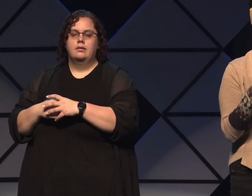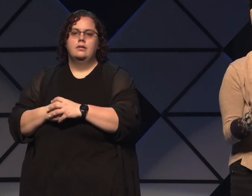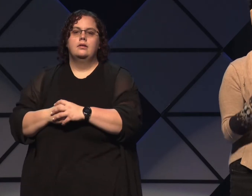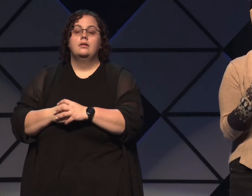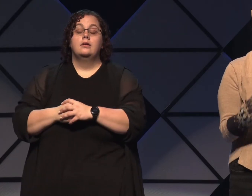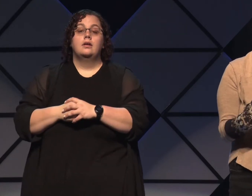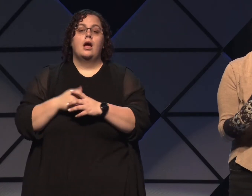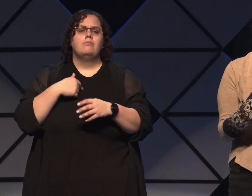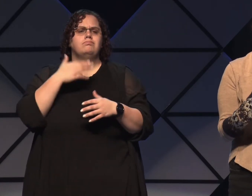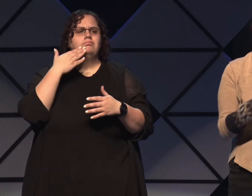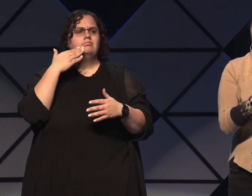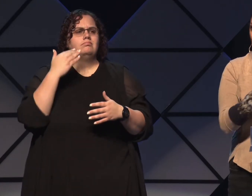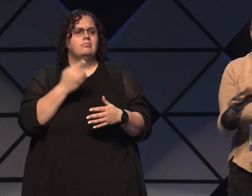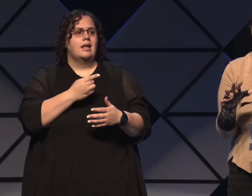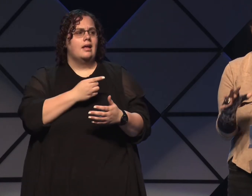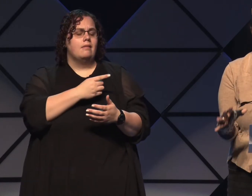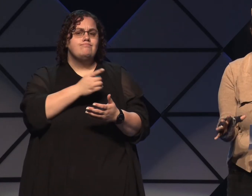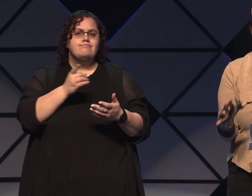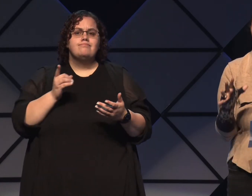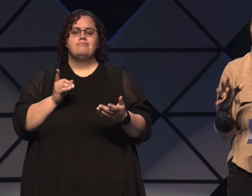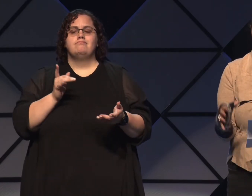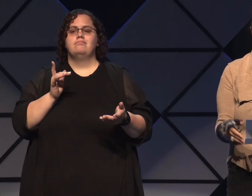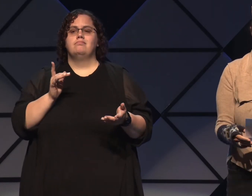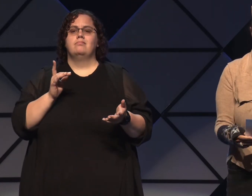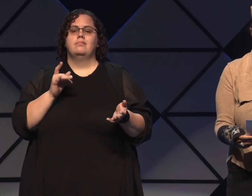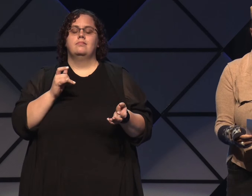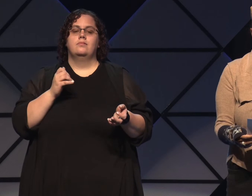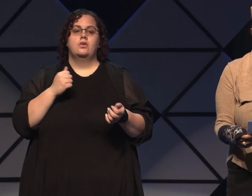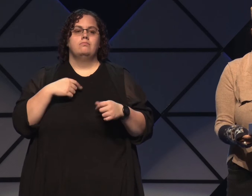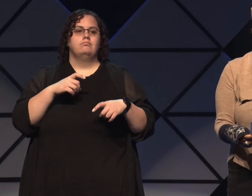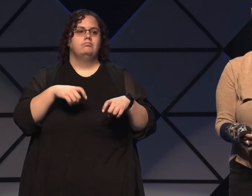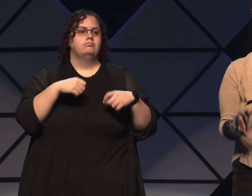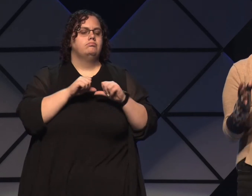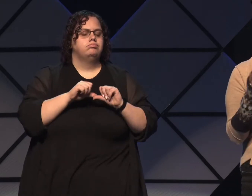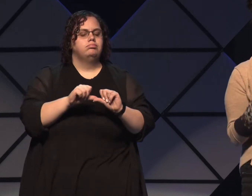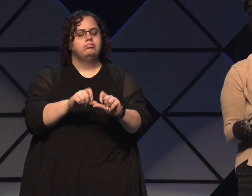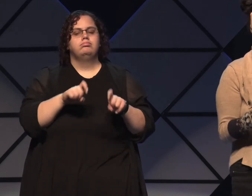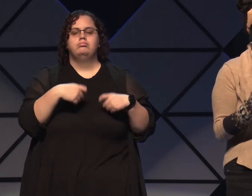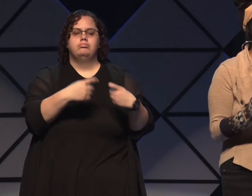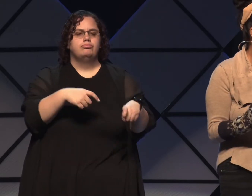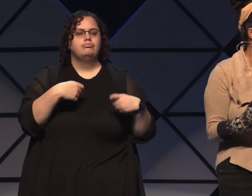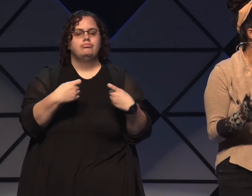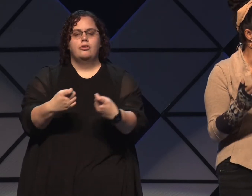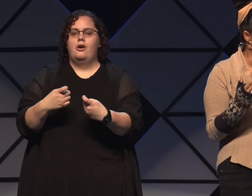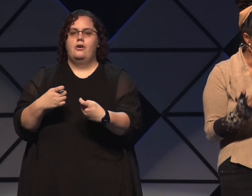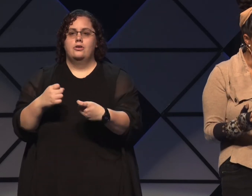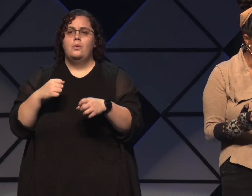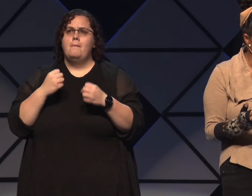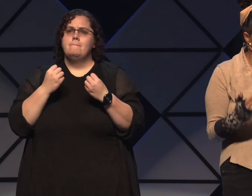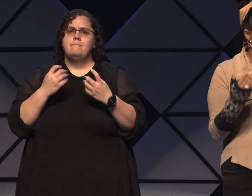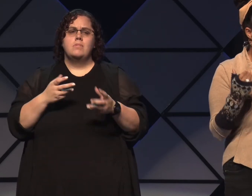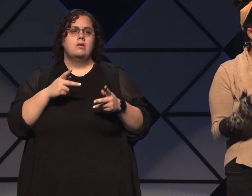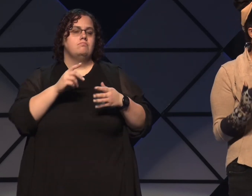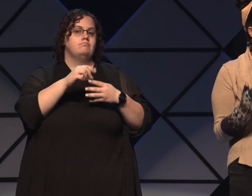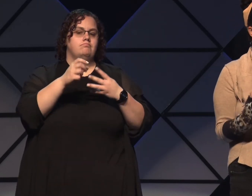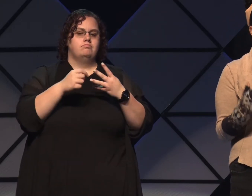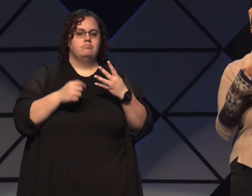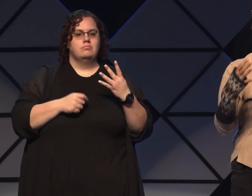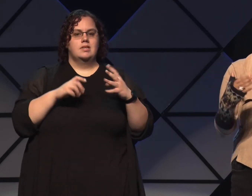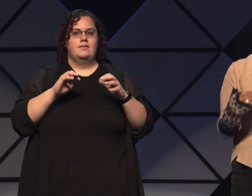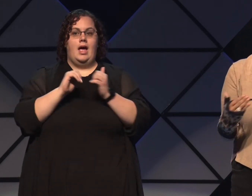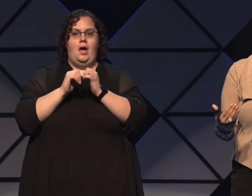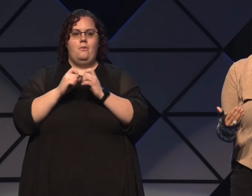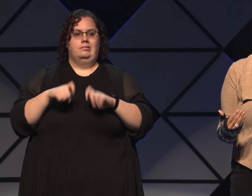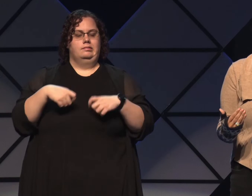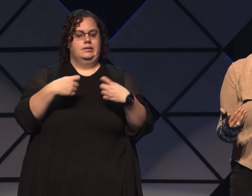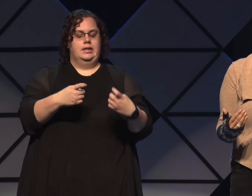want to thank everyone for your continued generosity here. We have a lot of ways to donate to the peacemaking work